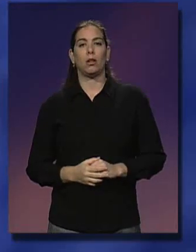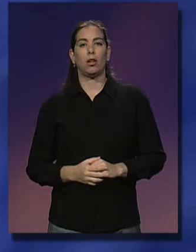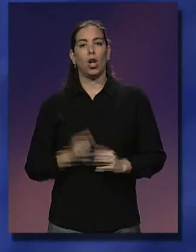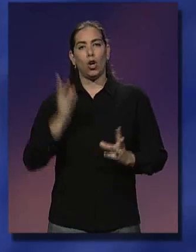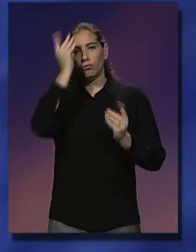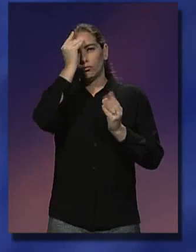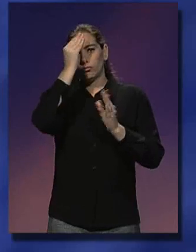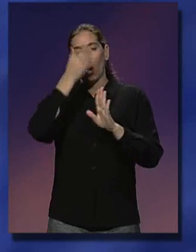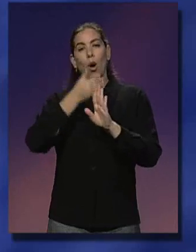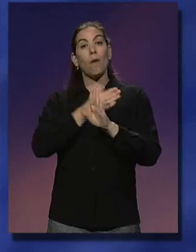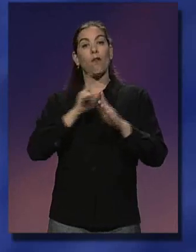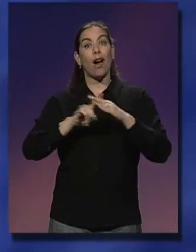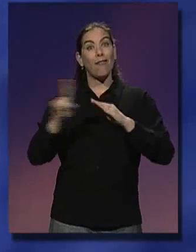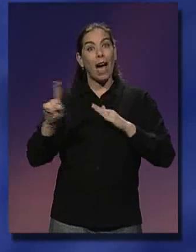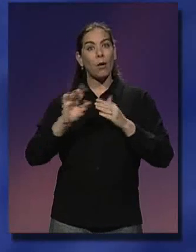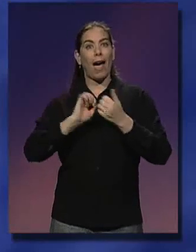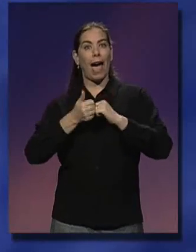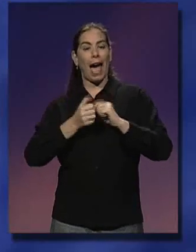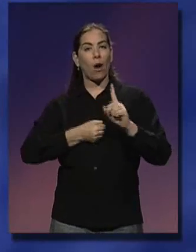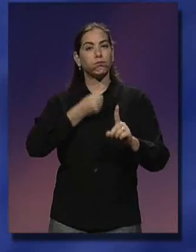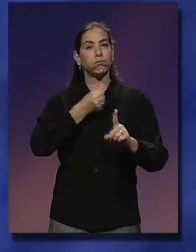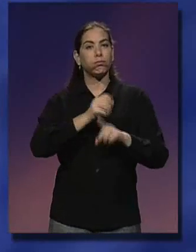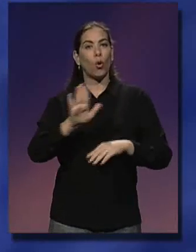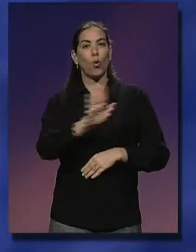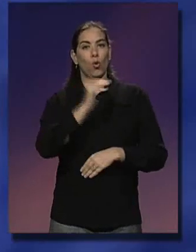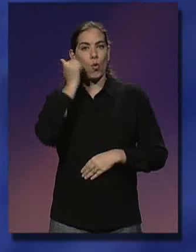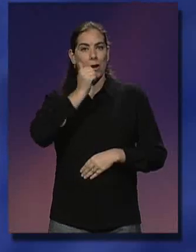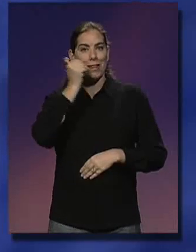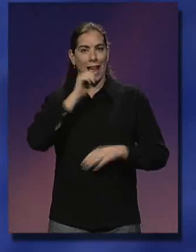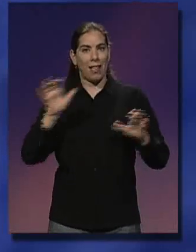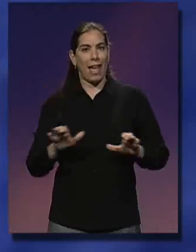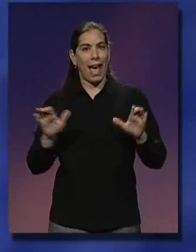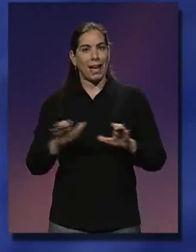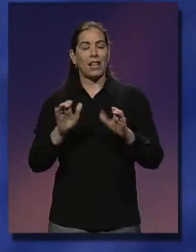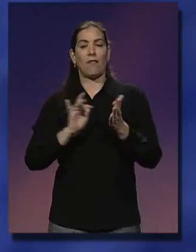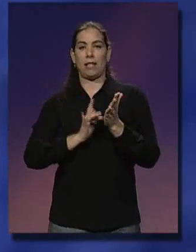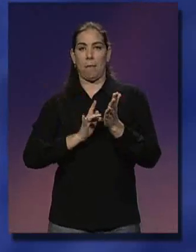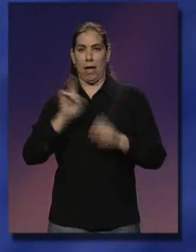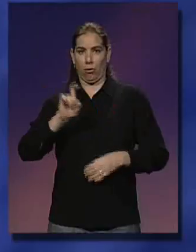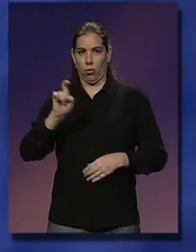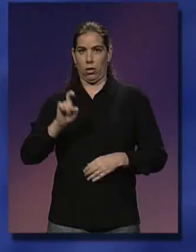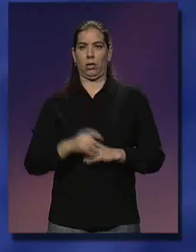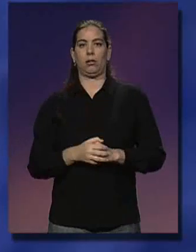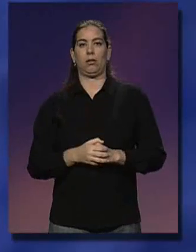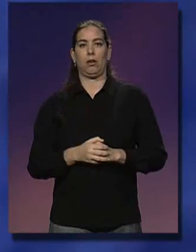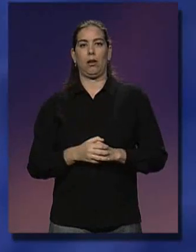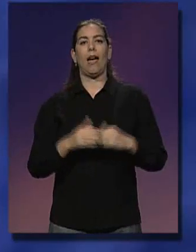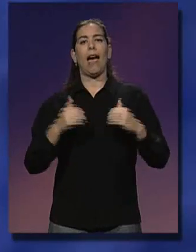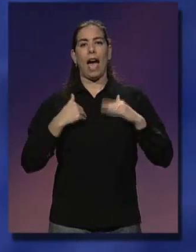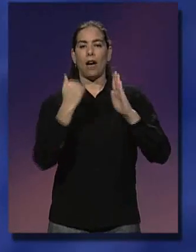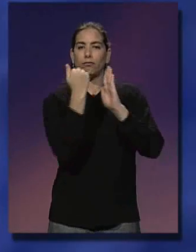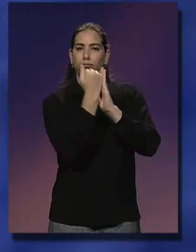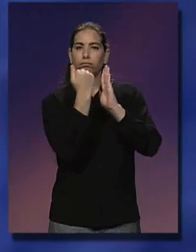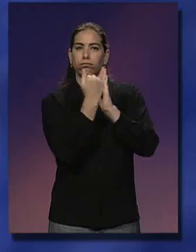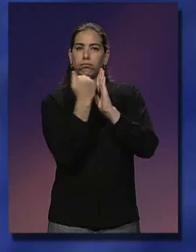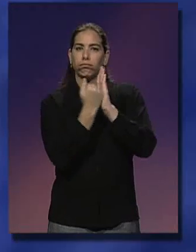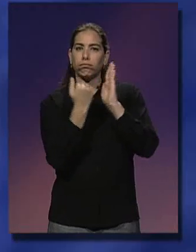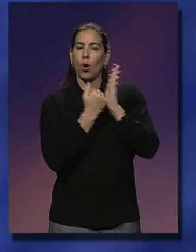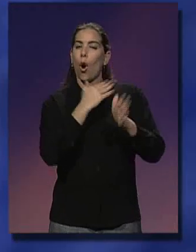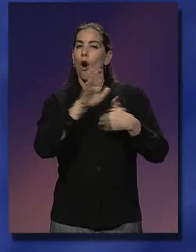Consider how an evacuation will affect your daily activities and daily health care needs. Make a list of your specific needs